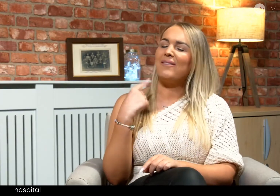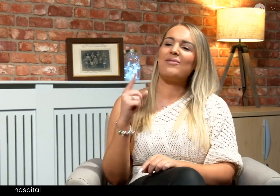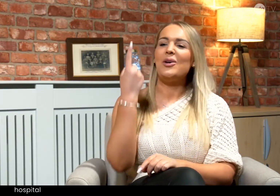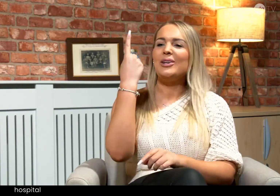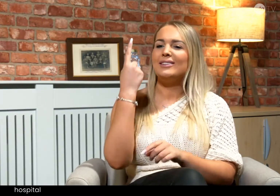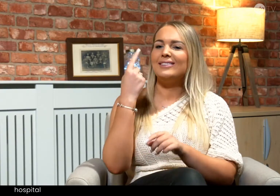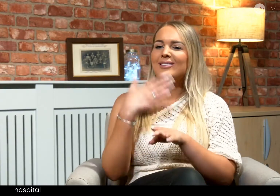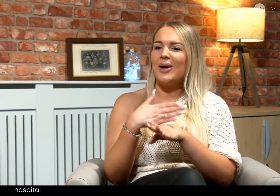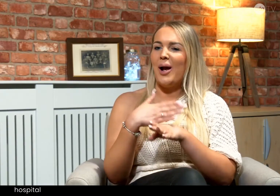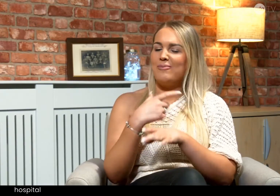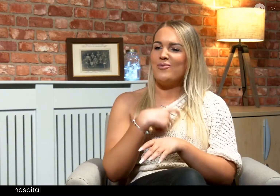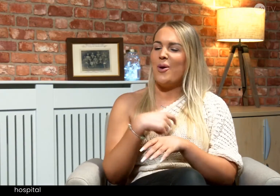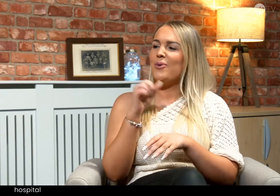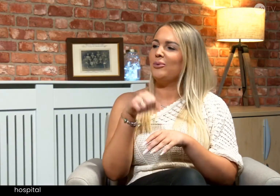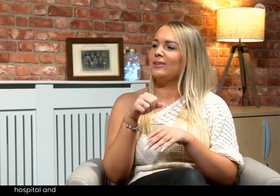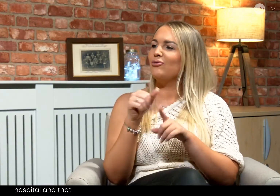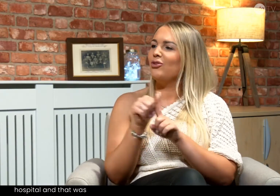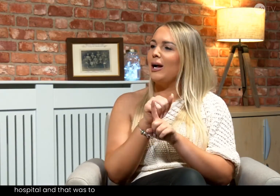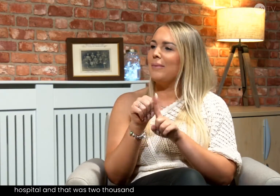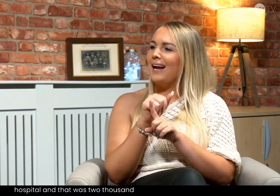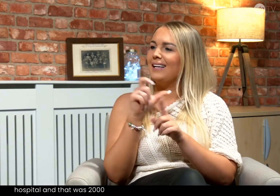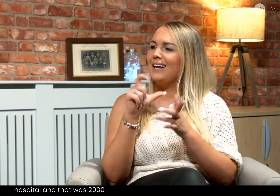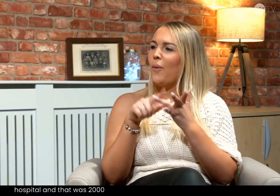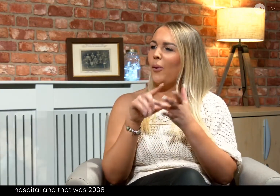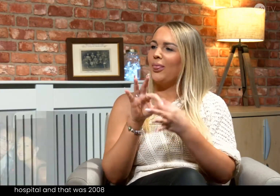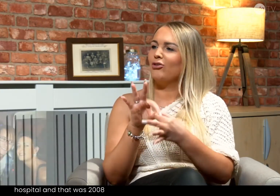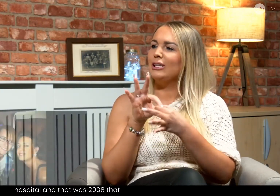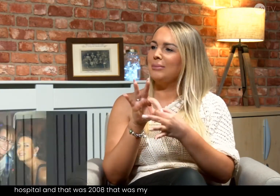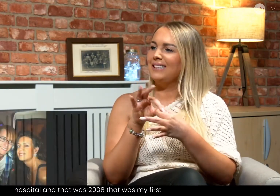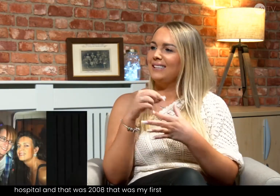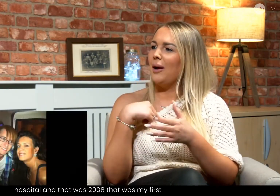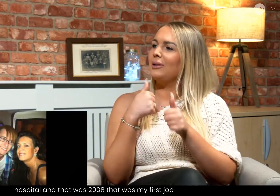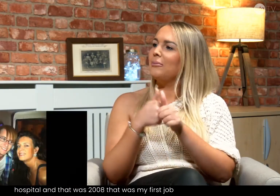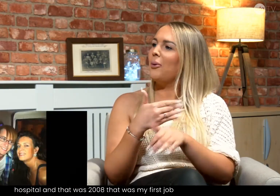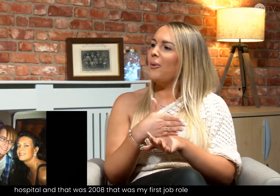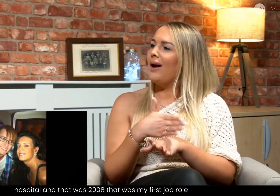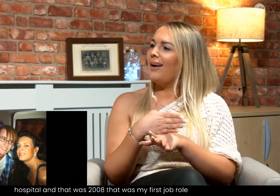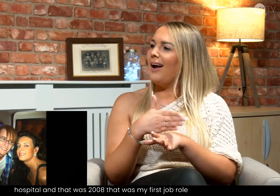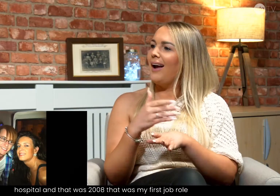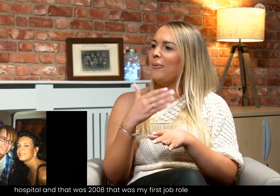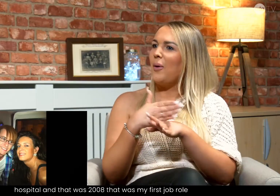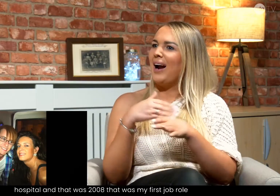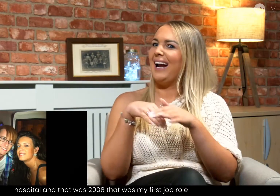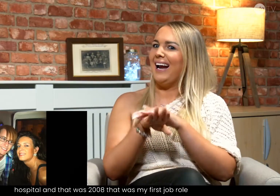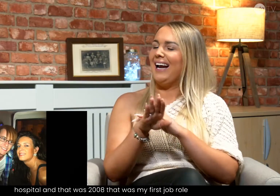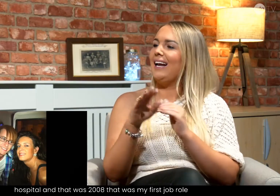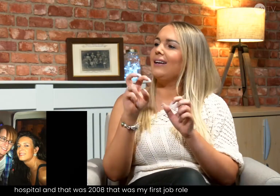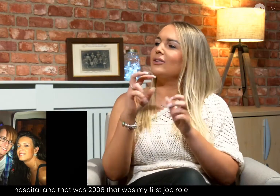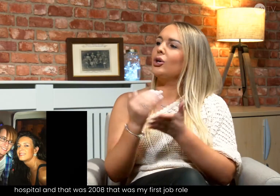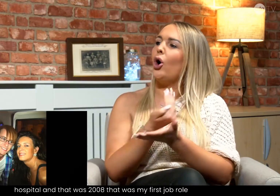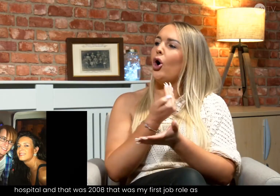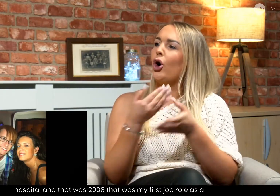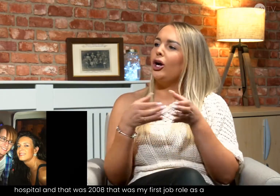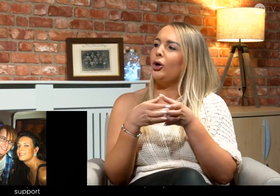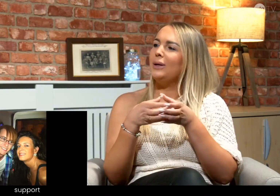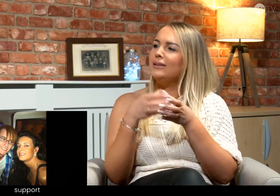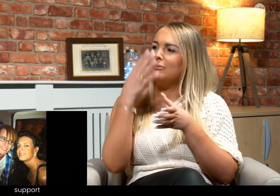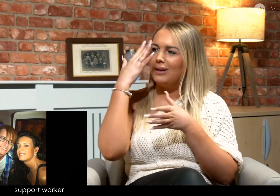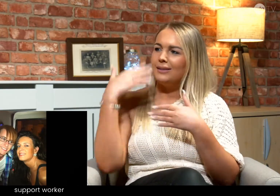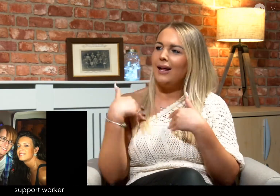And that was 2008. That was my first job role as a support worker in